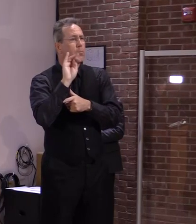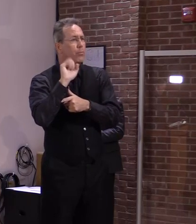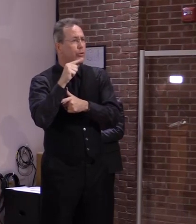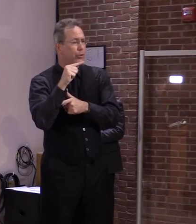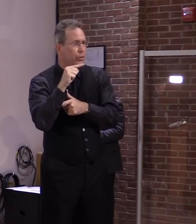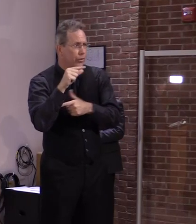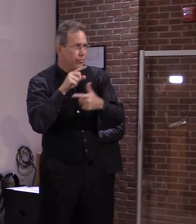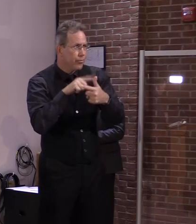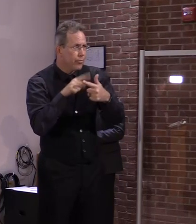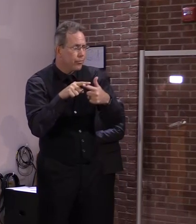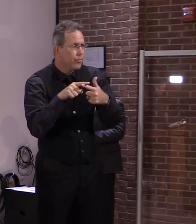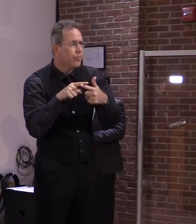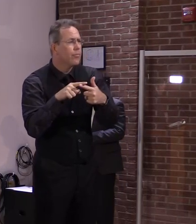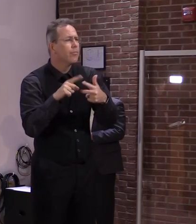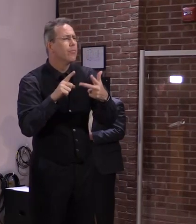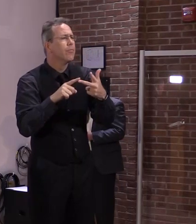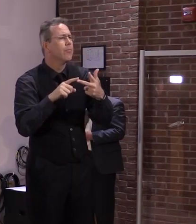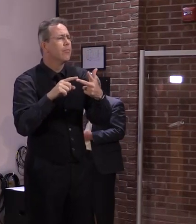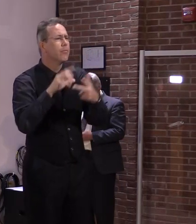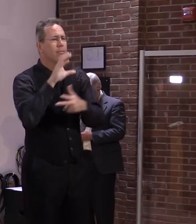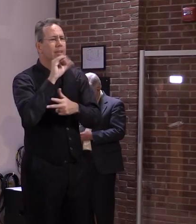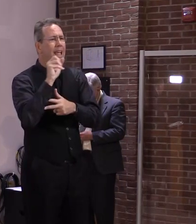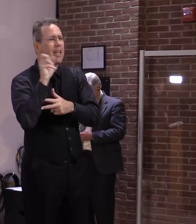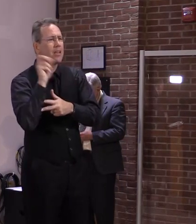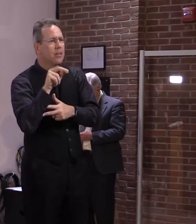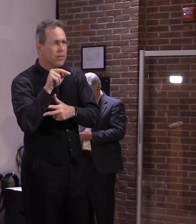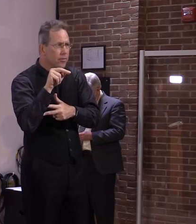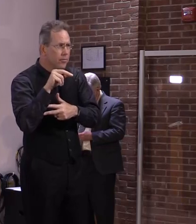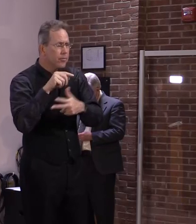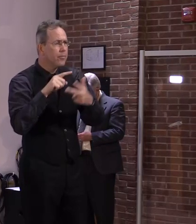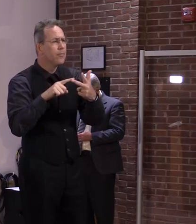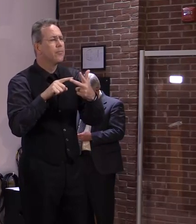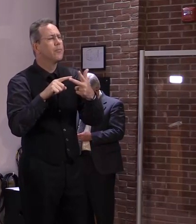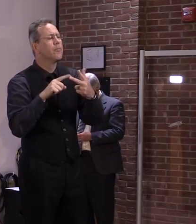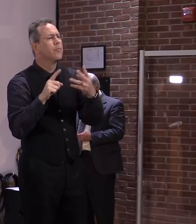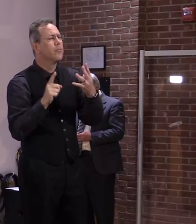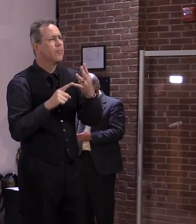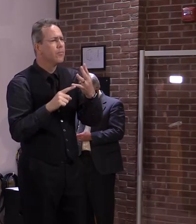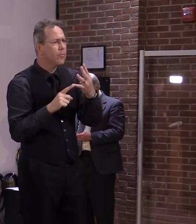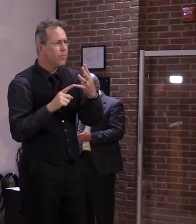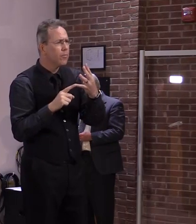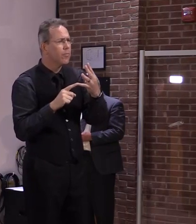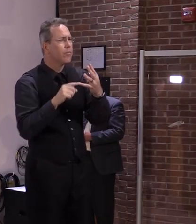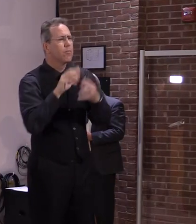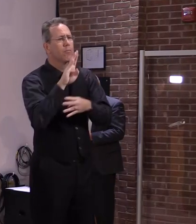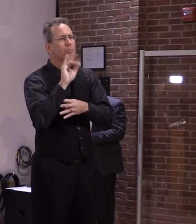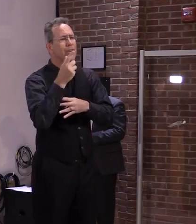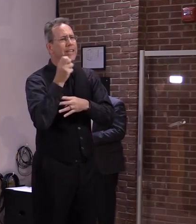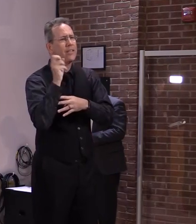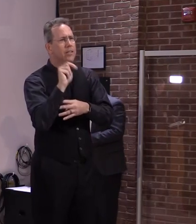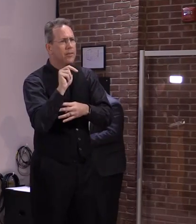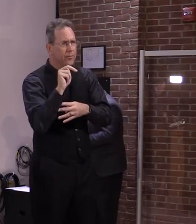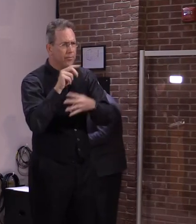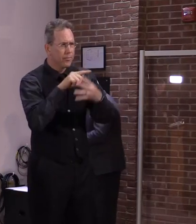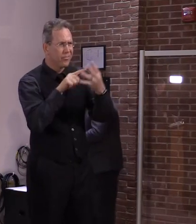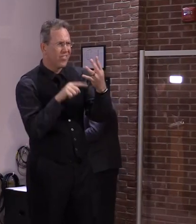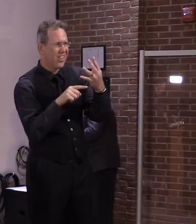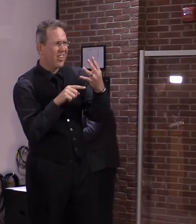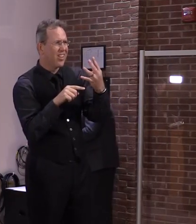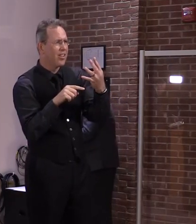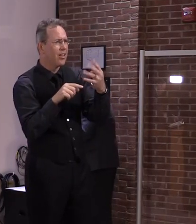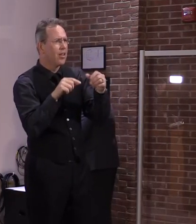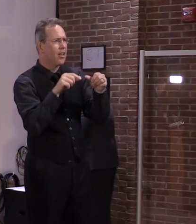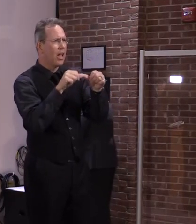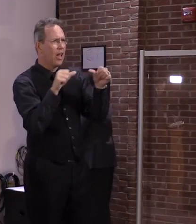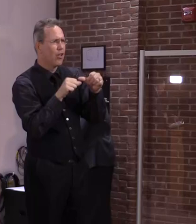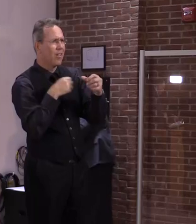the town hall in Brighton or Island Pond on the 19th as well. So I think we've covered the major sort of population corridors in that area, so I was very pleased to see